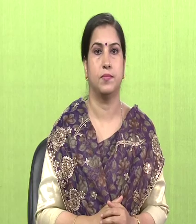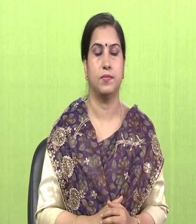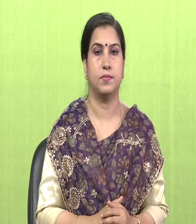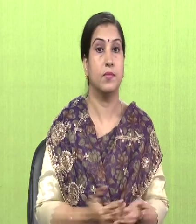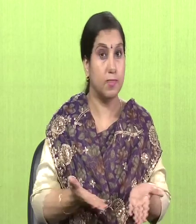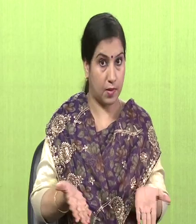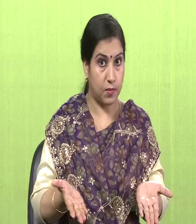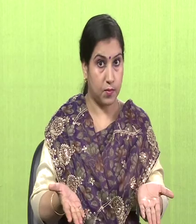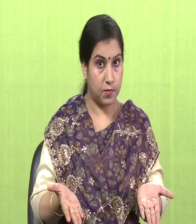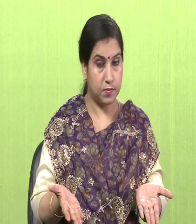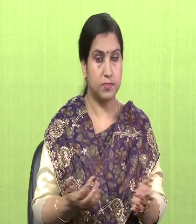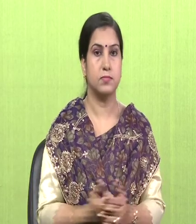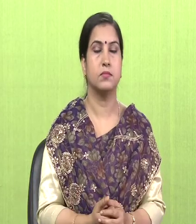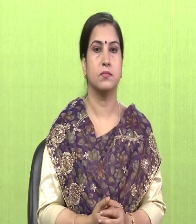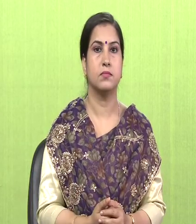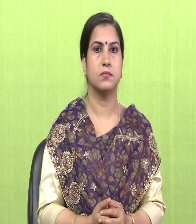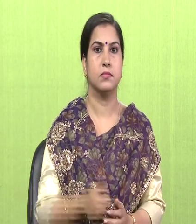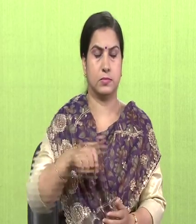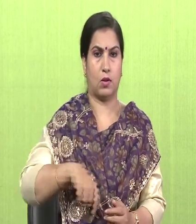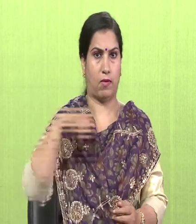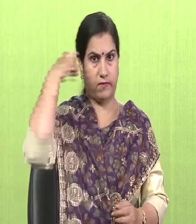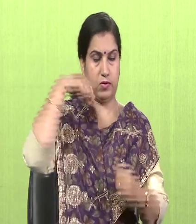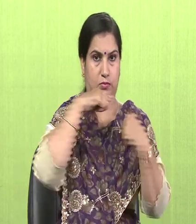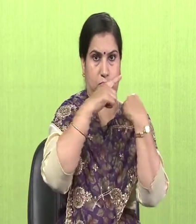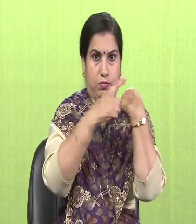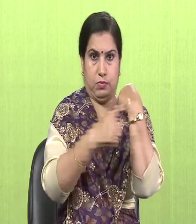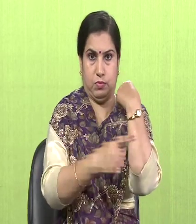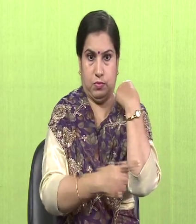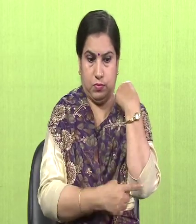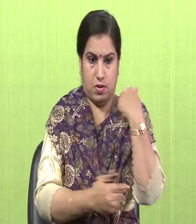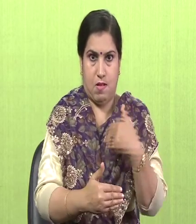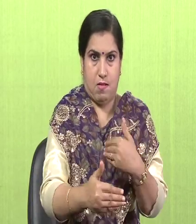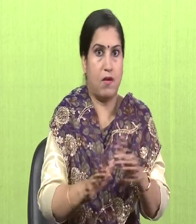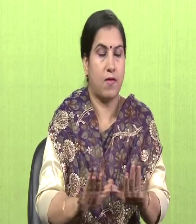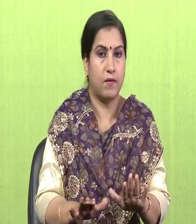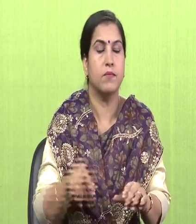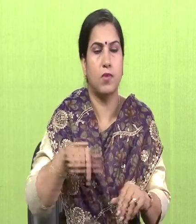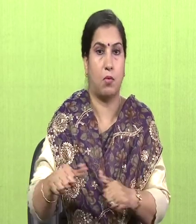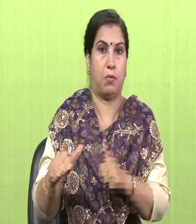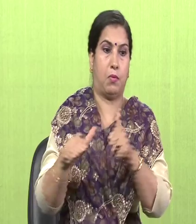Now that we have come to the end of this video, let us revise it